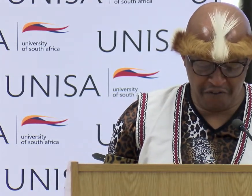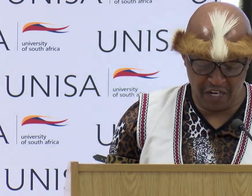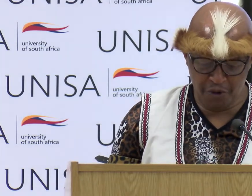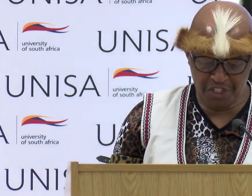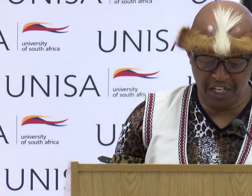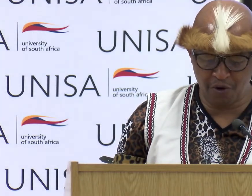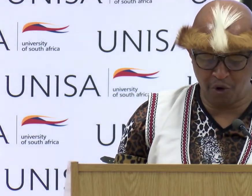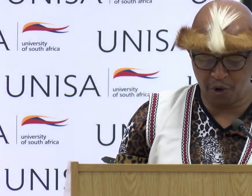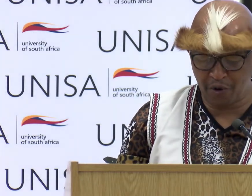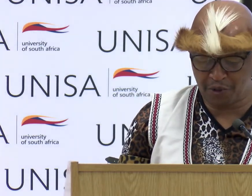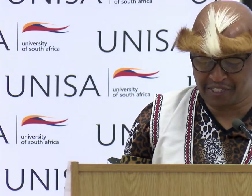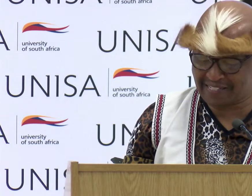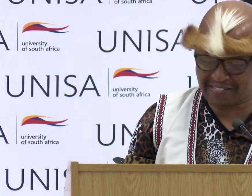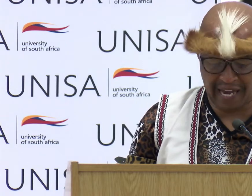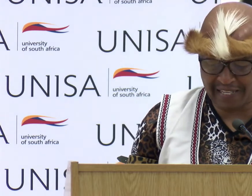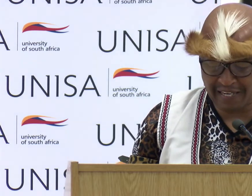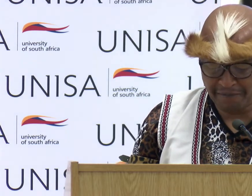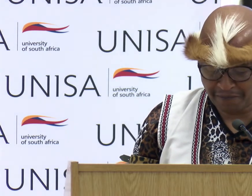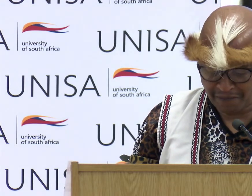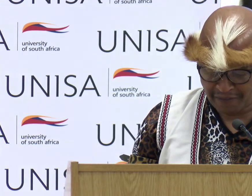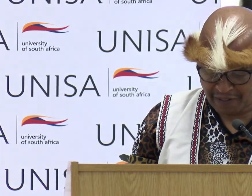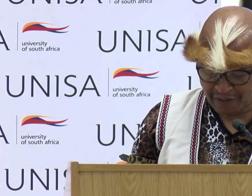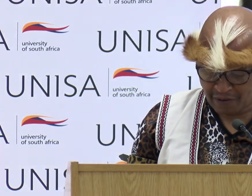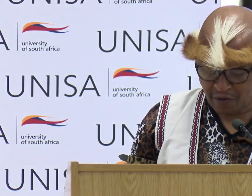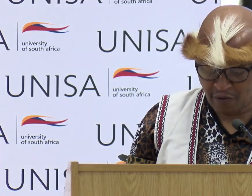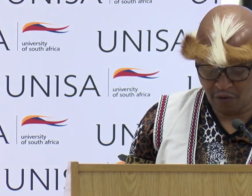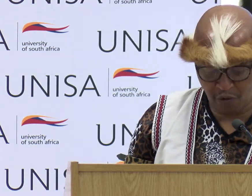Uma kuvela uthingo lwenkosazana